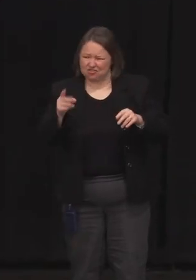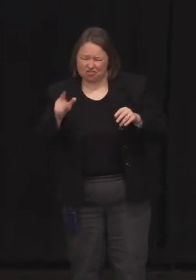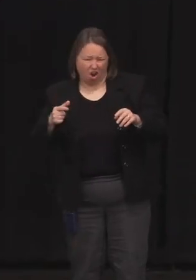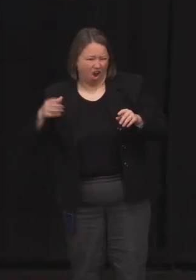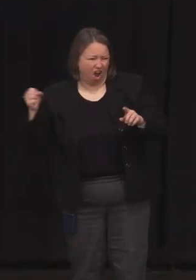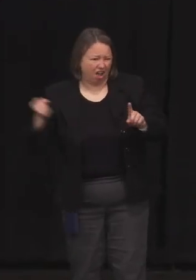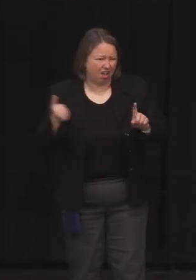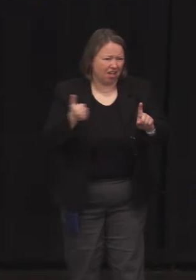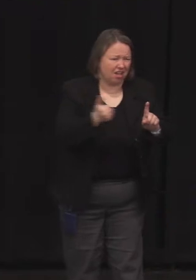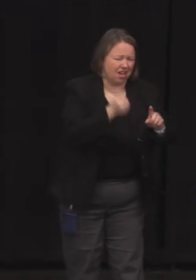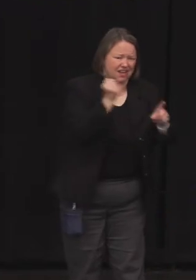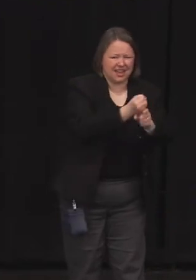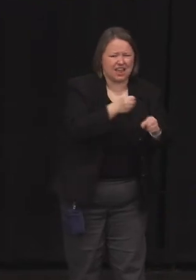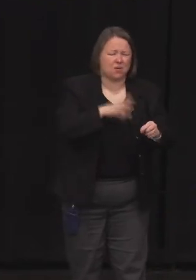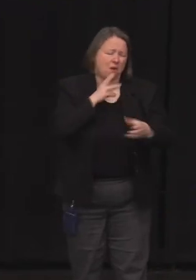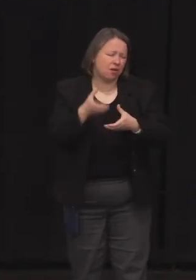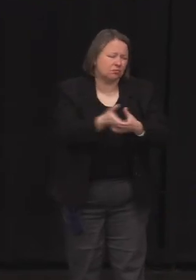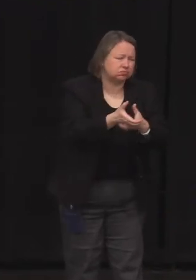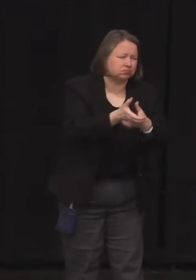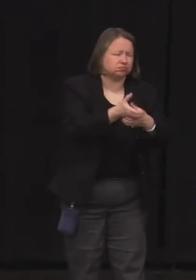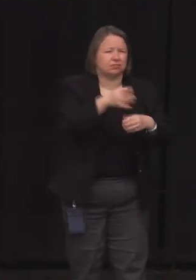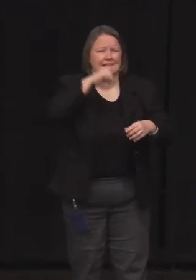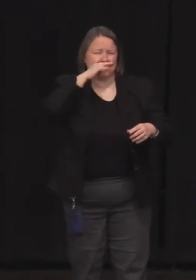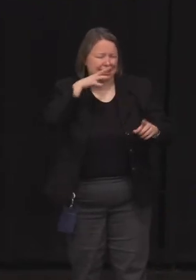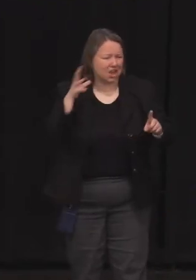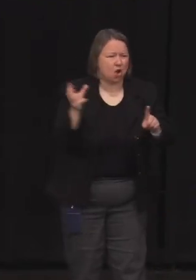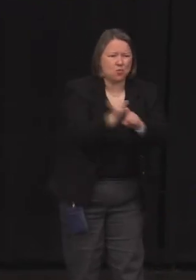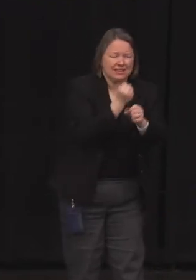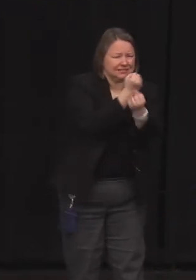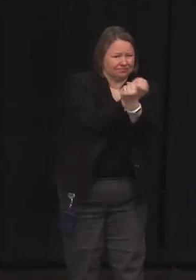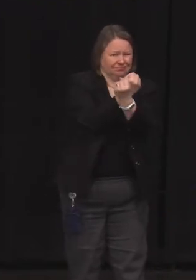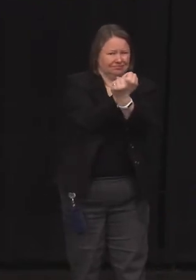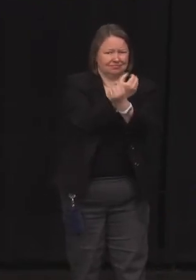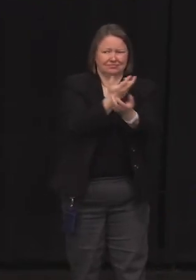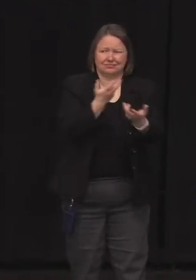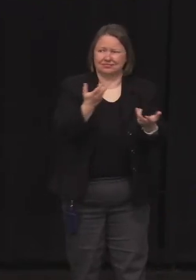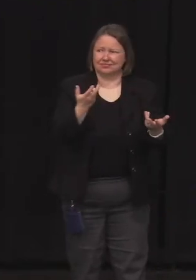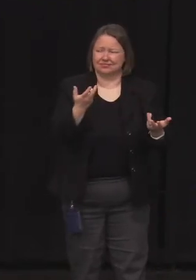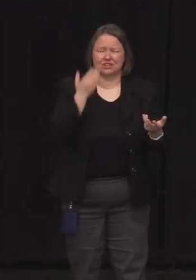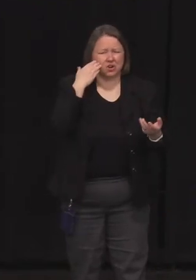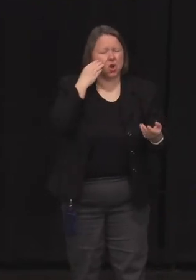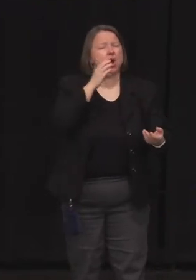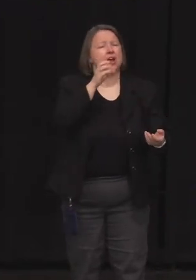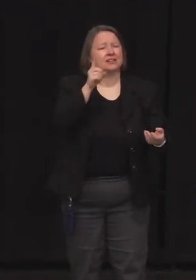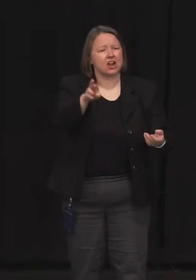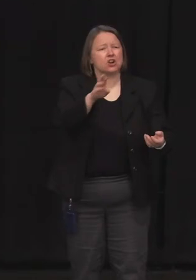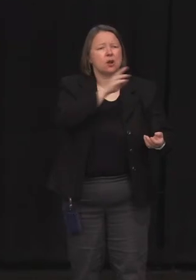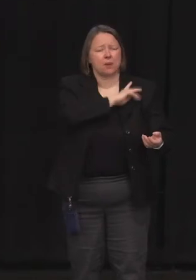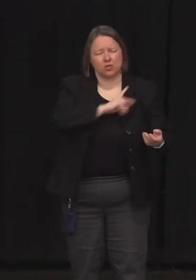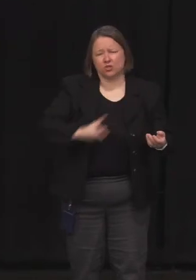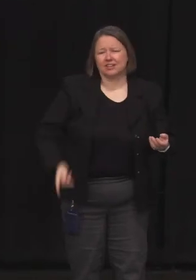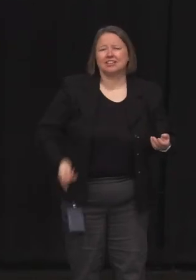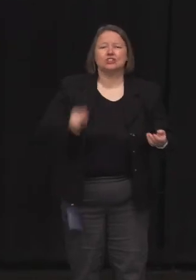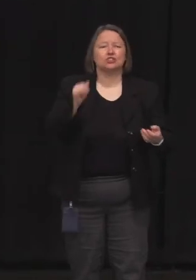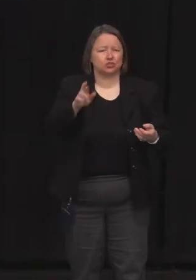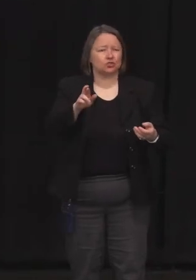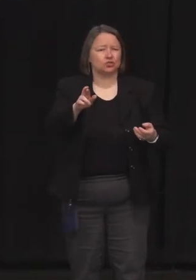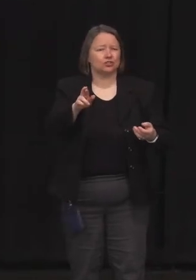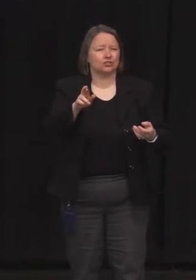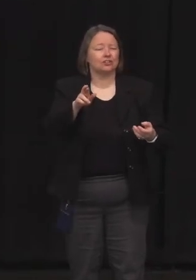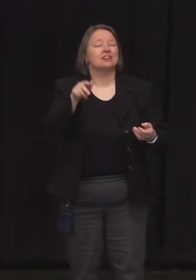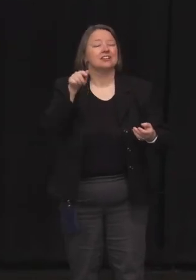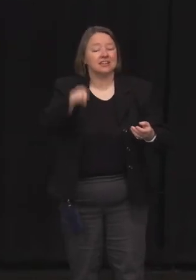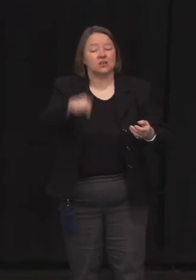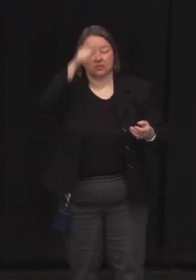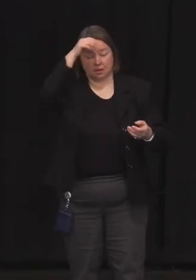water hoses, and little kids getting arrested. Now you all probably know of Dr. Martin Luther King Jr. Not only was